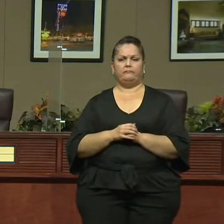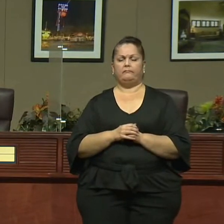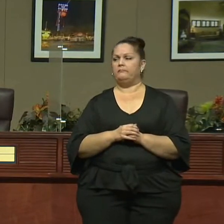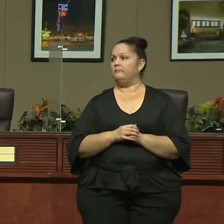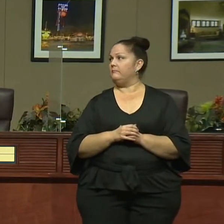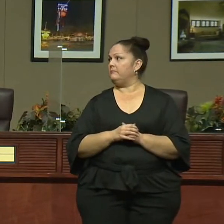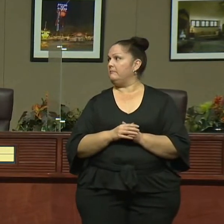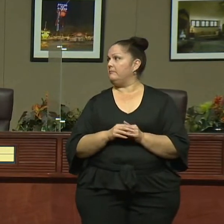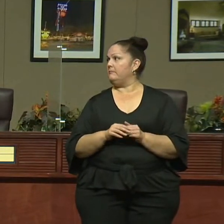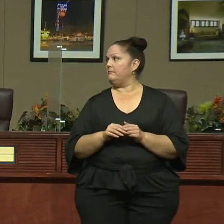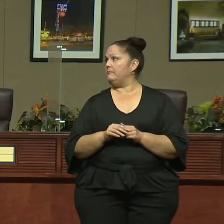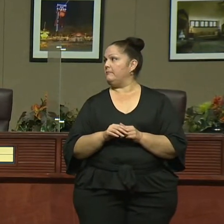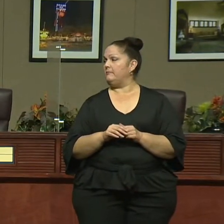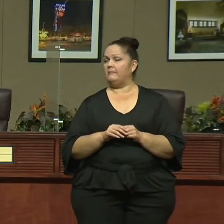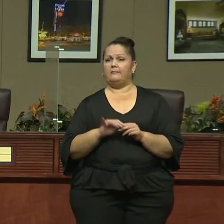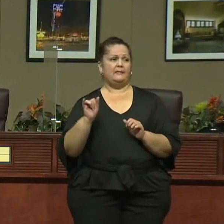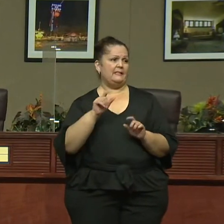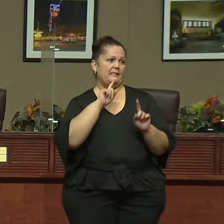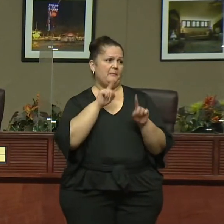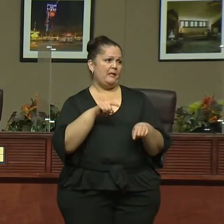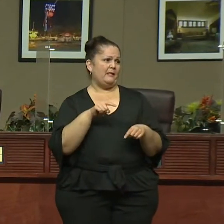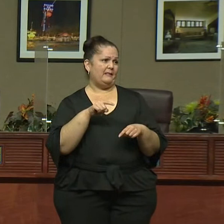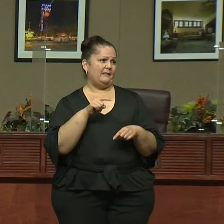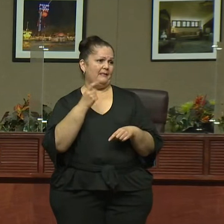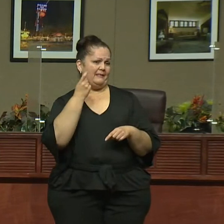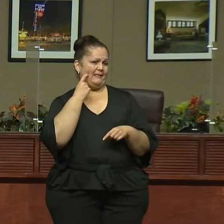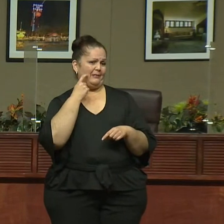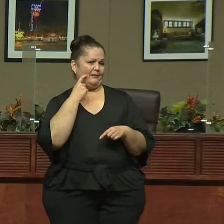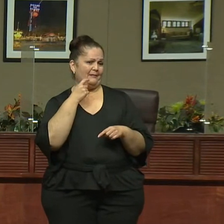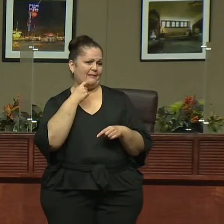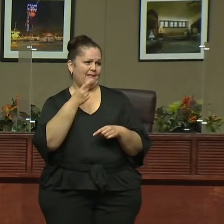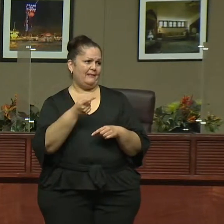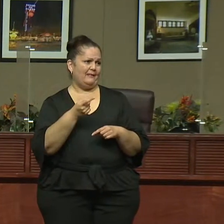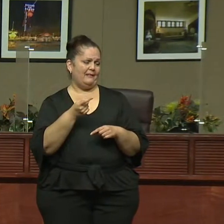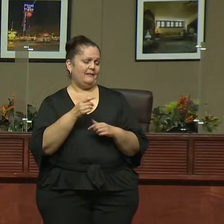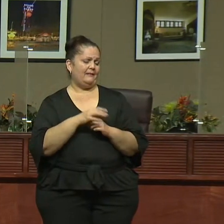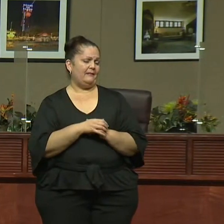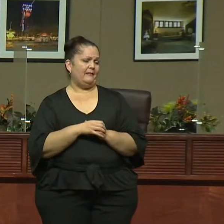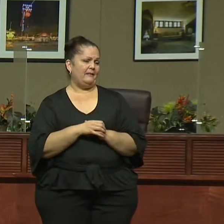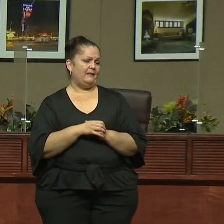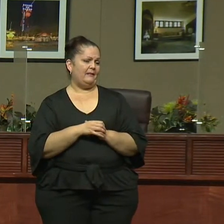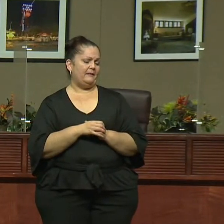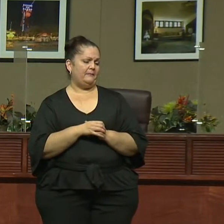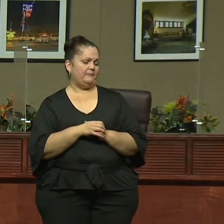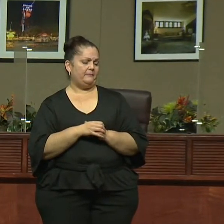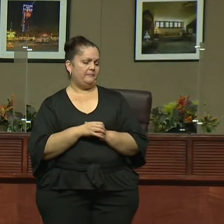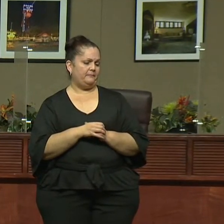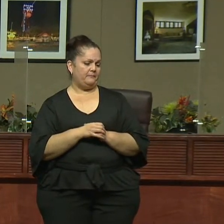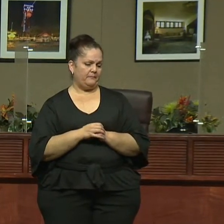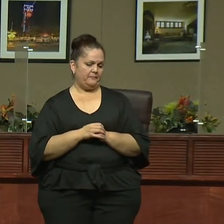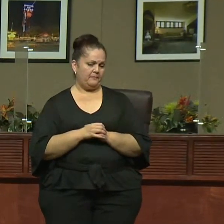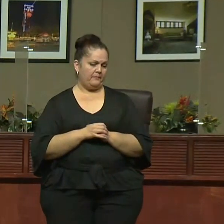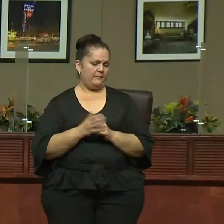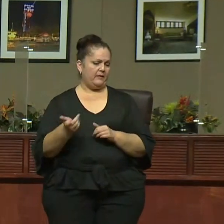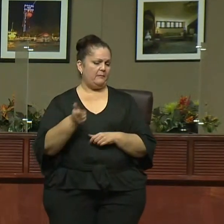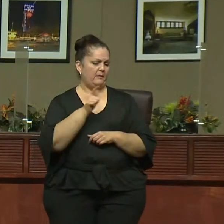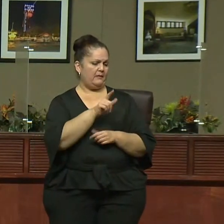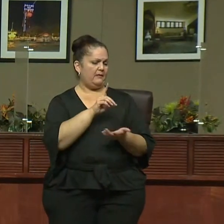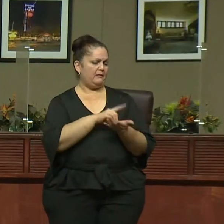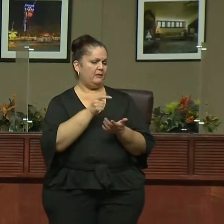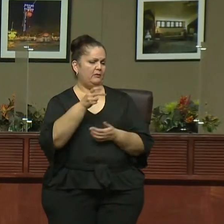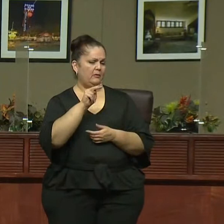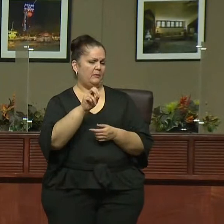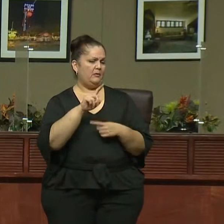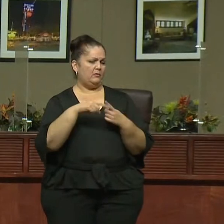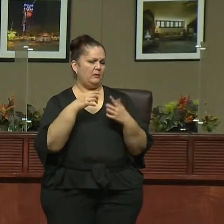I think it's largely the same answer that Mayor Demings and I just gave in the last question, but I'll let Dr. Pino talk about